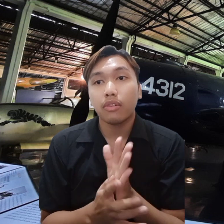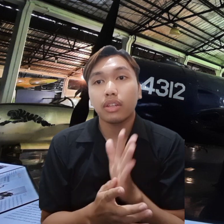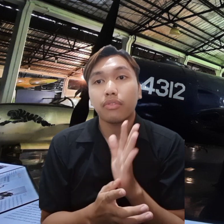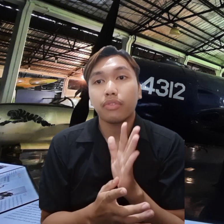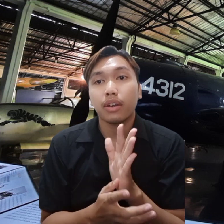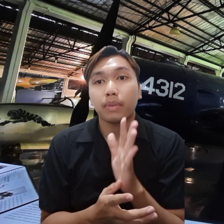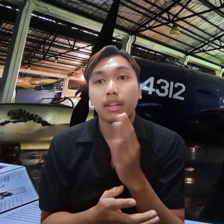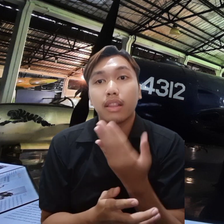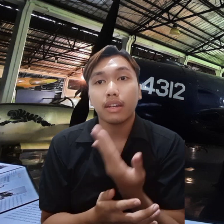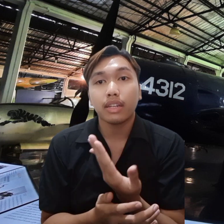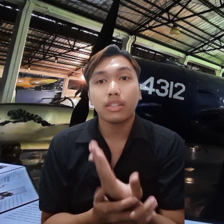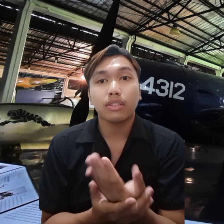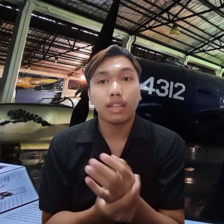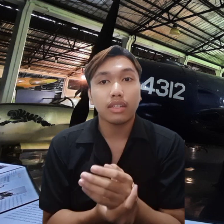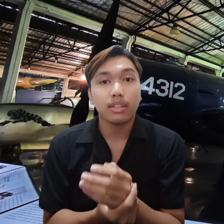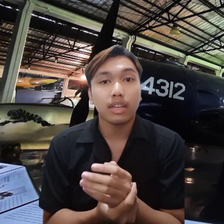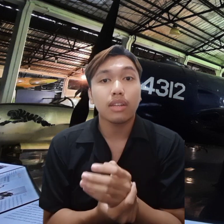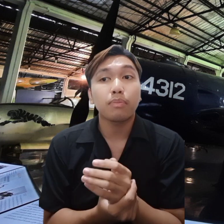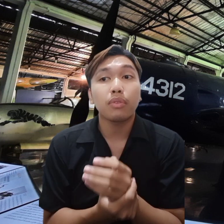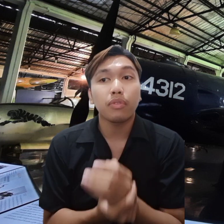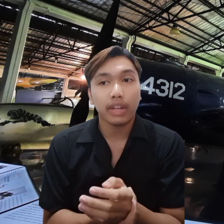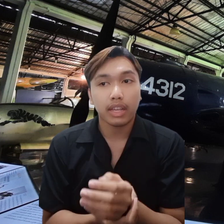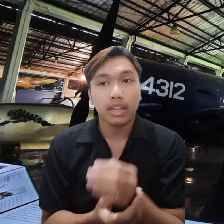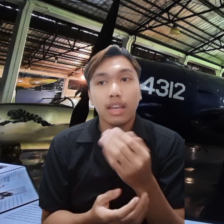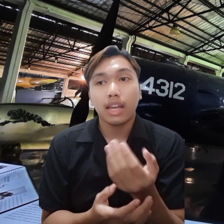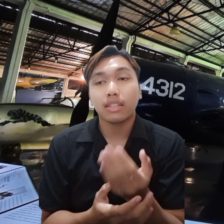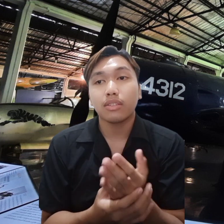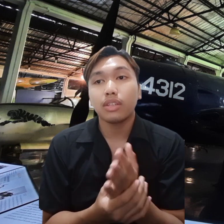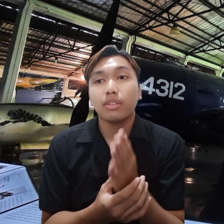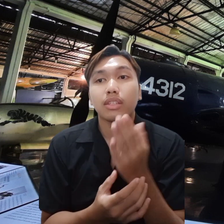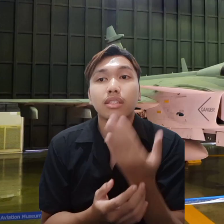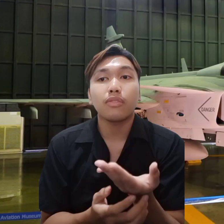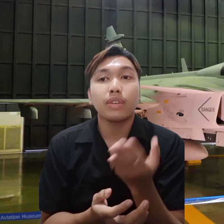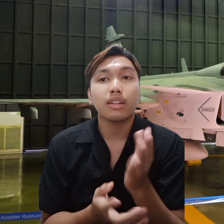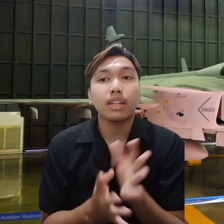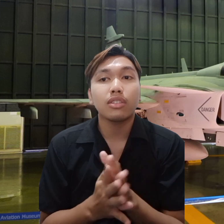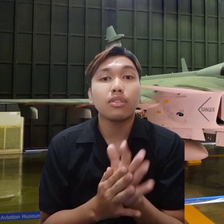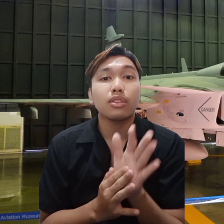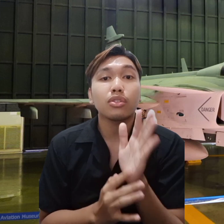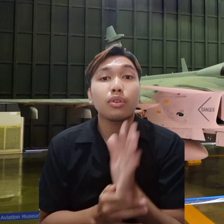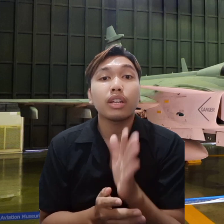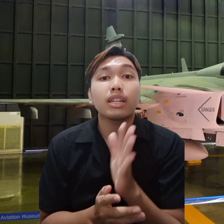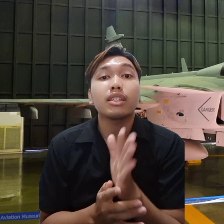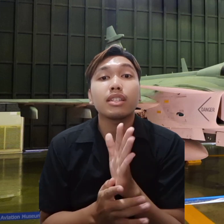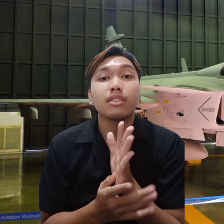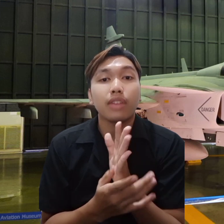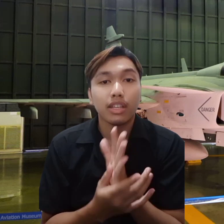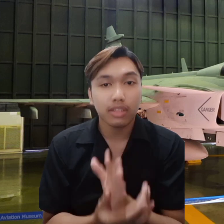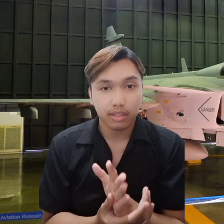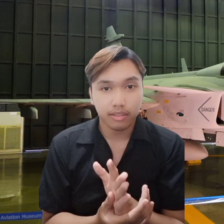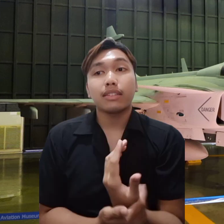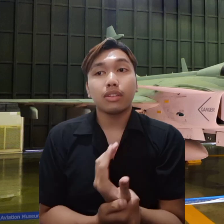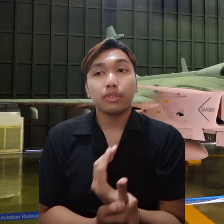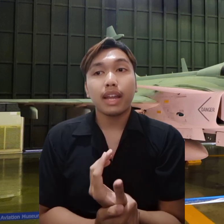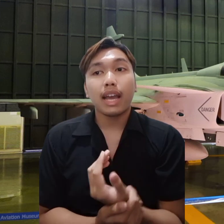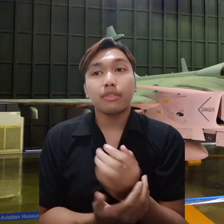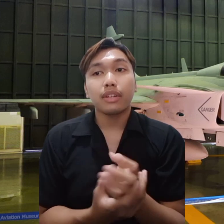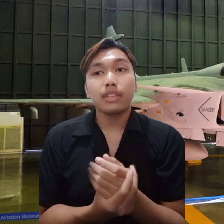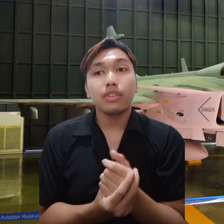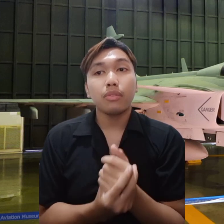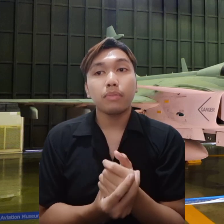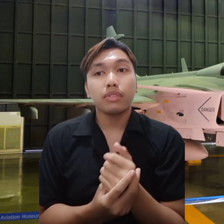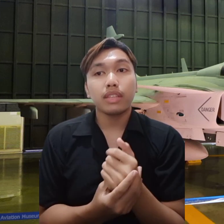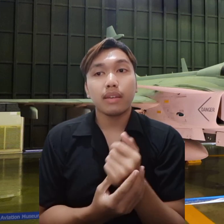the held reform in the learning to center in the promoting and social serving the national tourist destination. And so now